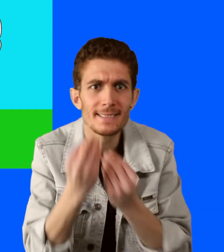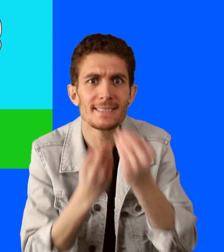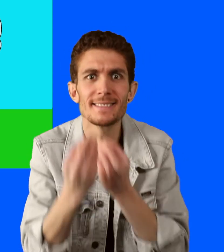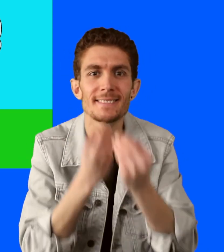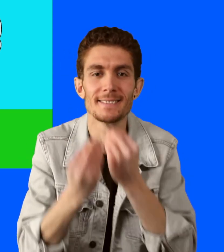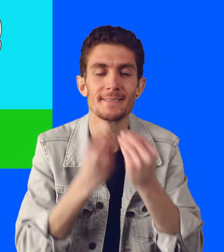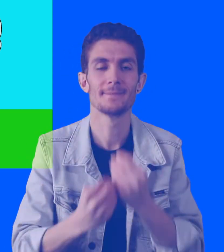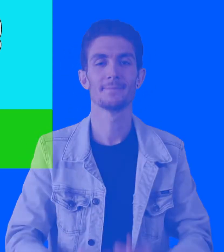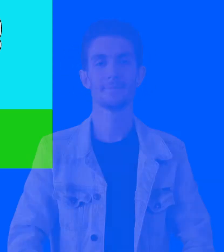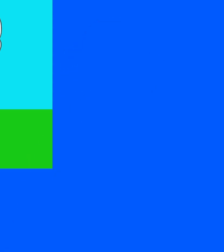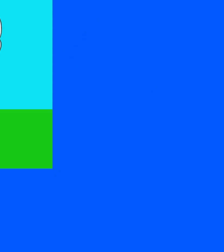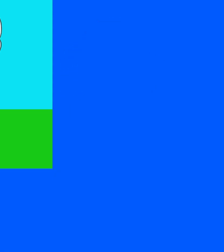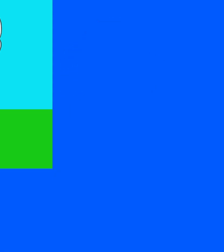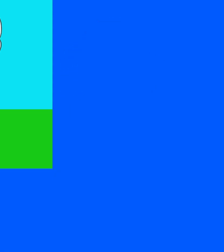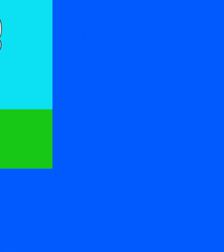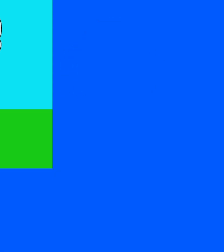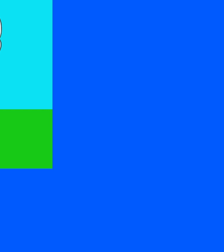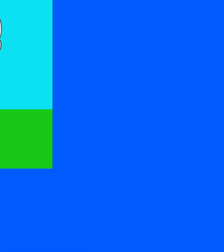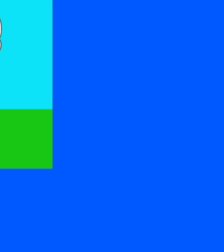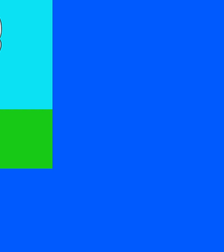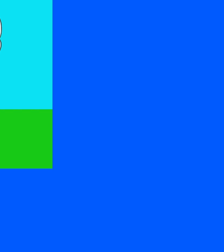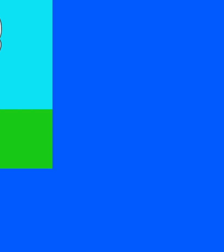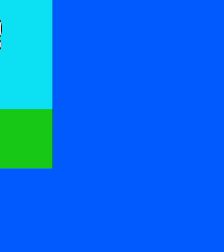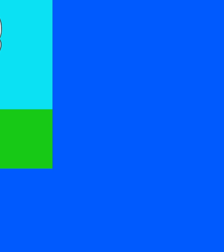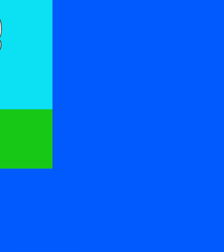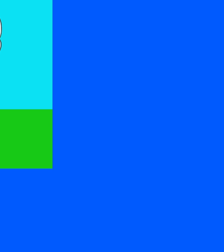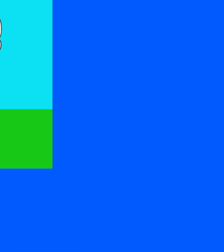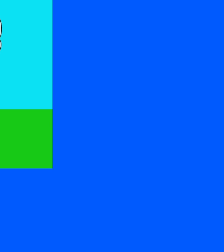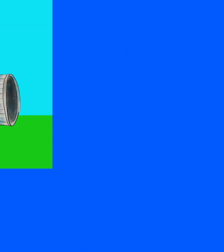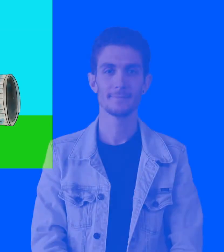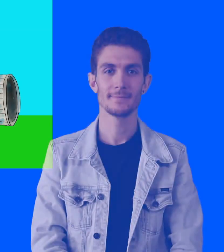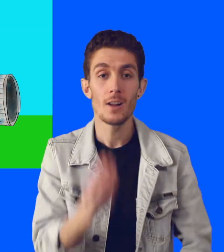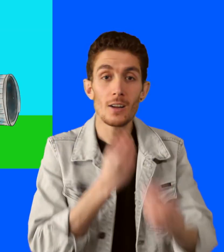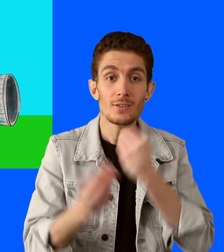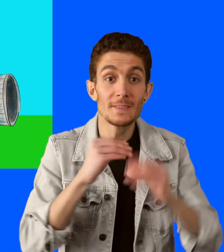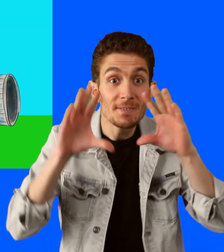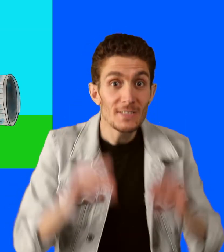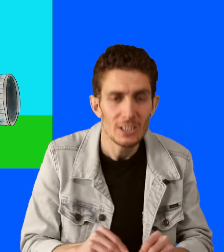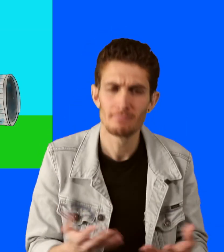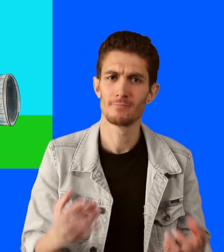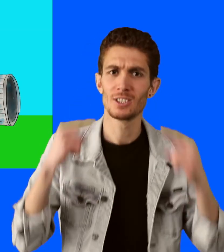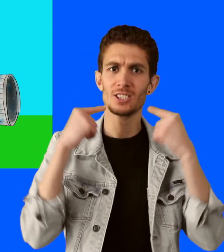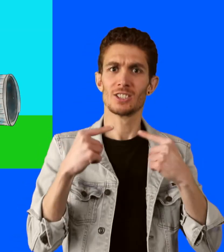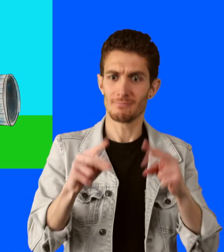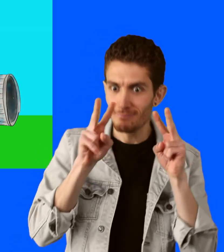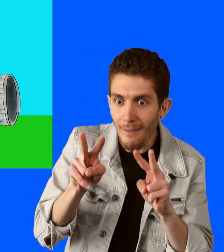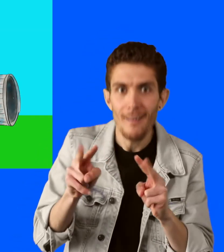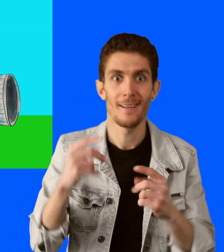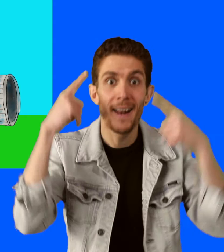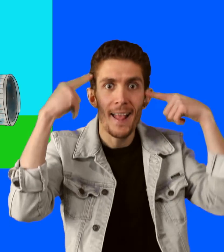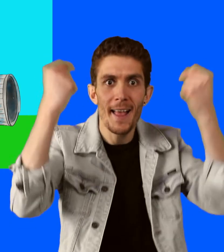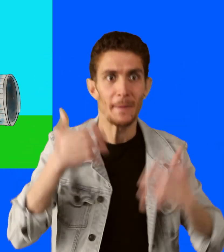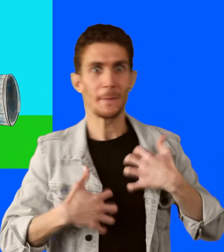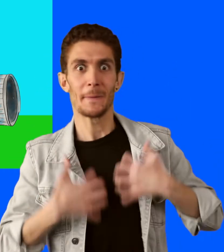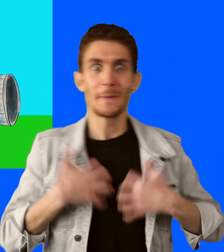when they were hungry they parked the car and stopped for something to eat after lunch the teacher looked to ella who was